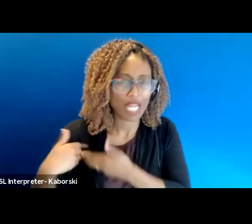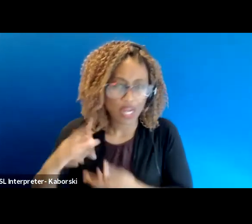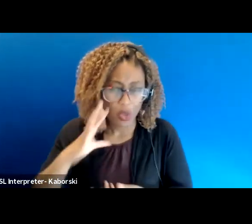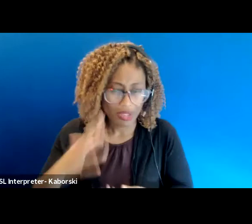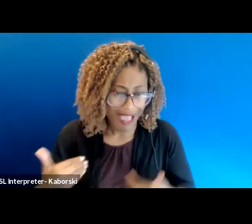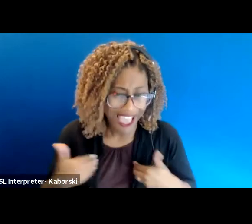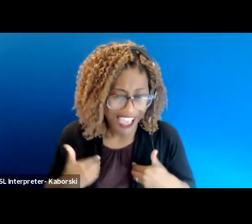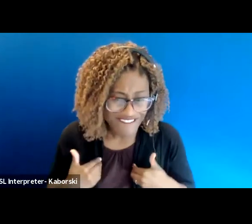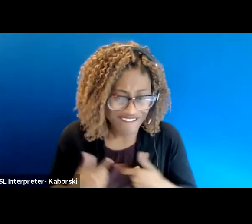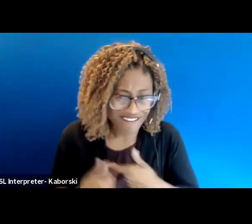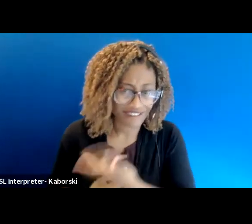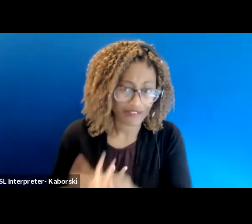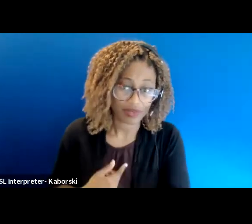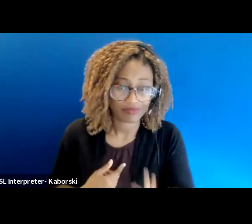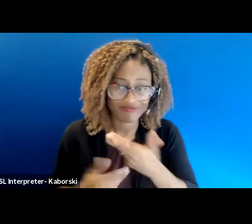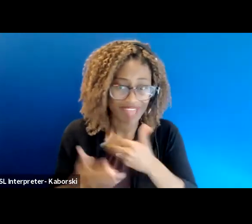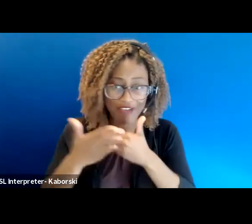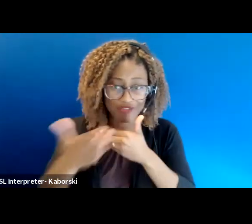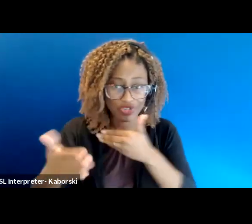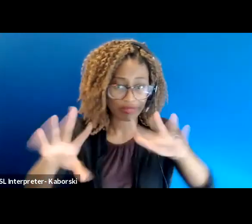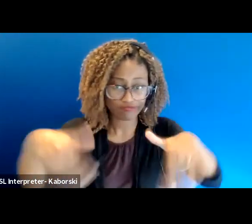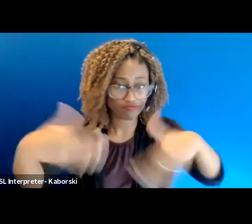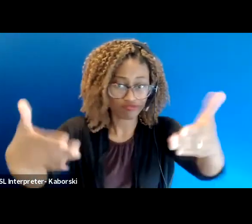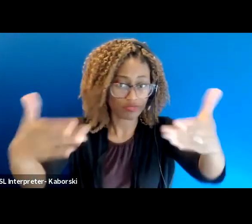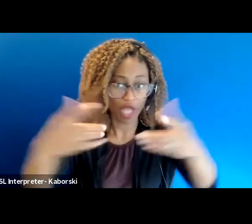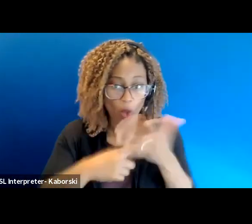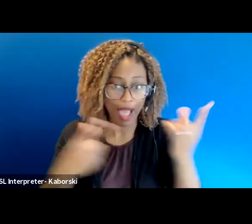There was discussion on,